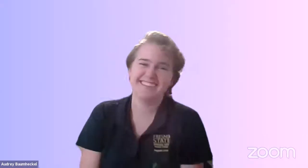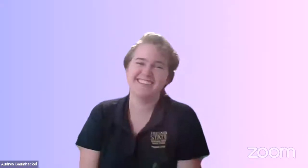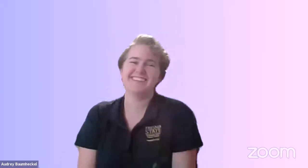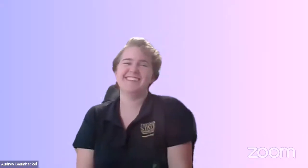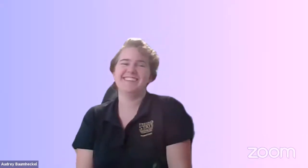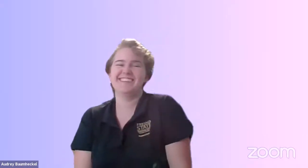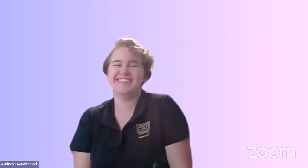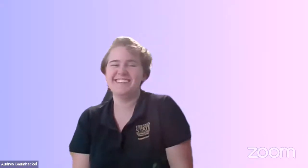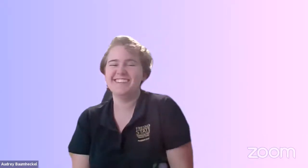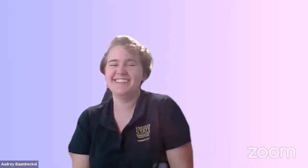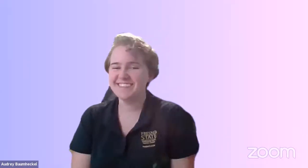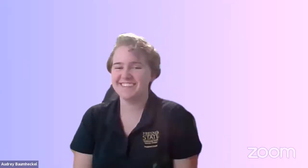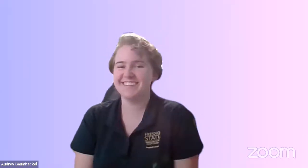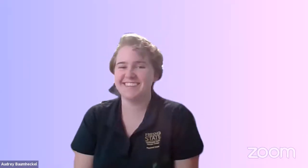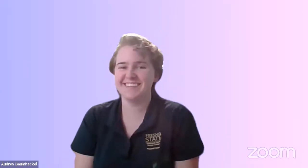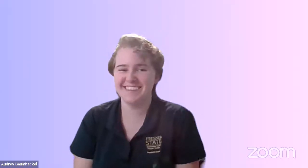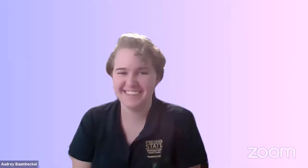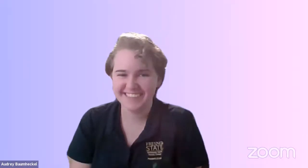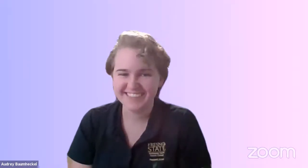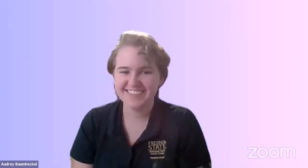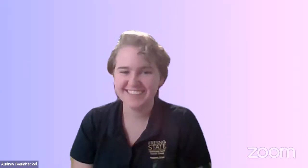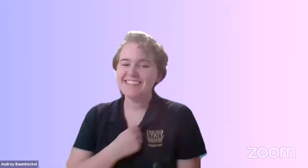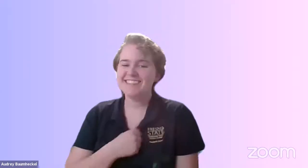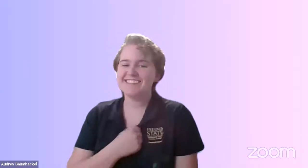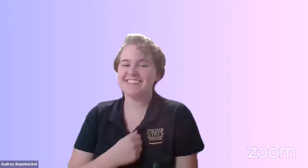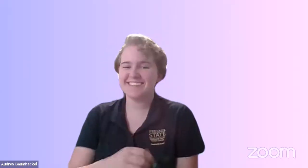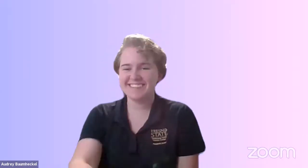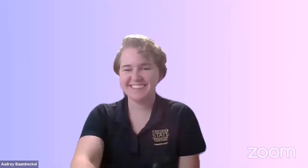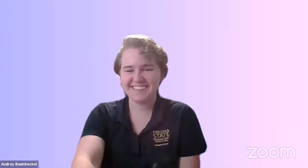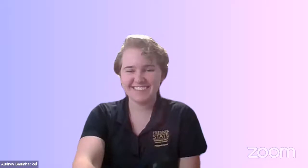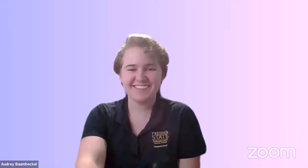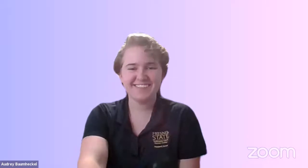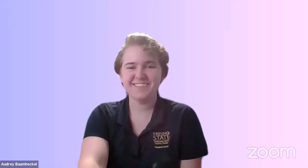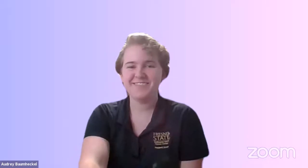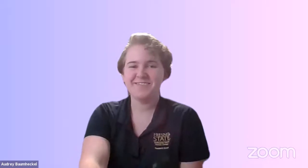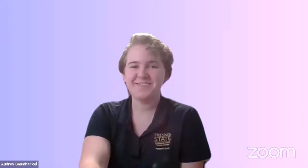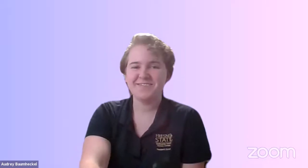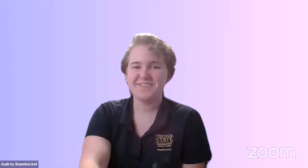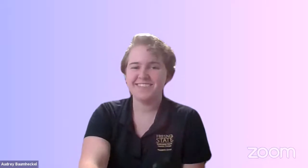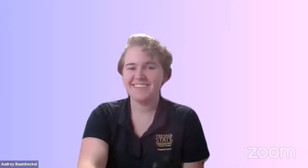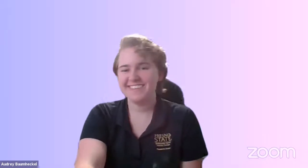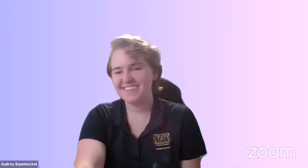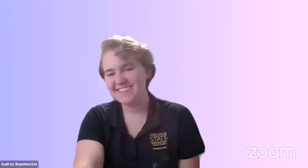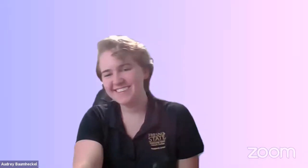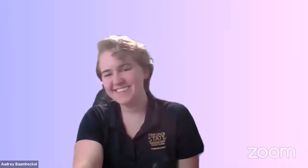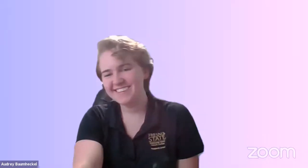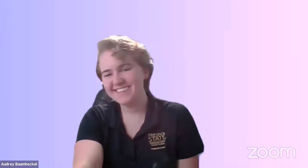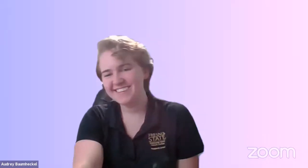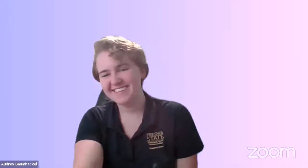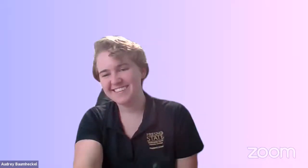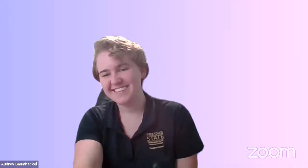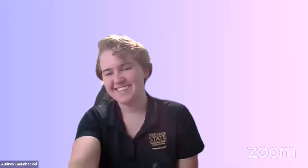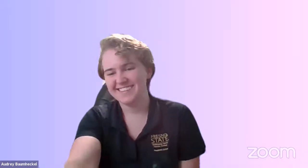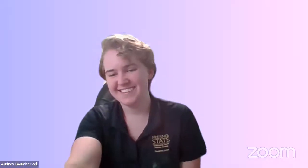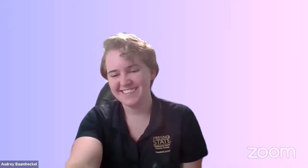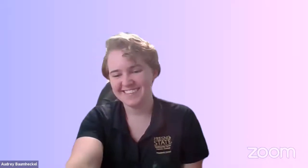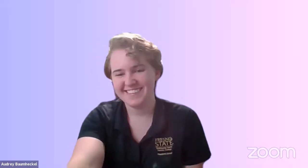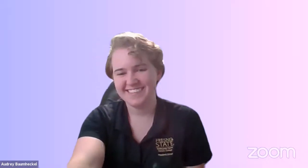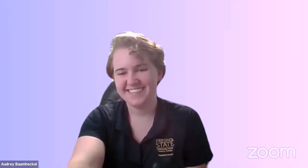that. I know someone at town, but I didn't think they could do a sleigh ride. Okay, that would be incredible. So I think the one thing we need